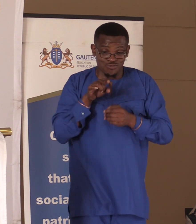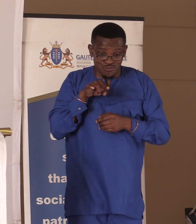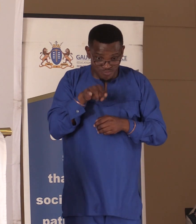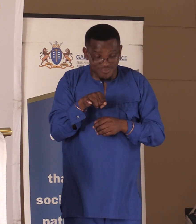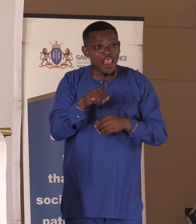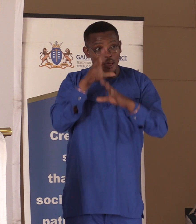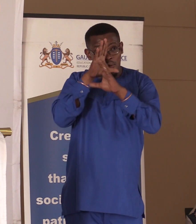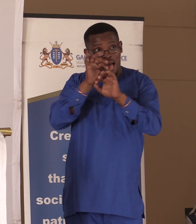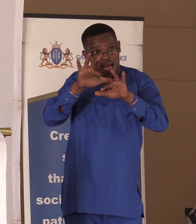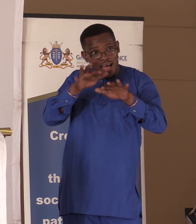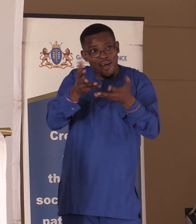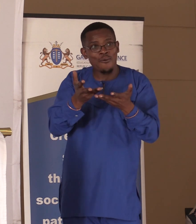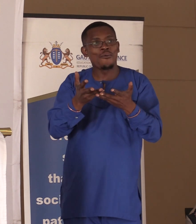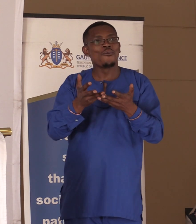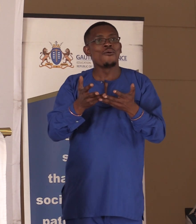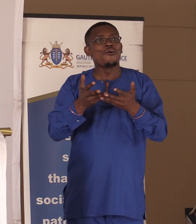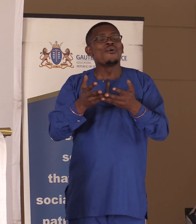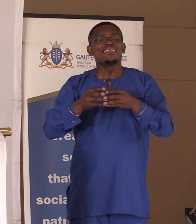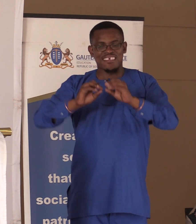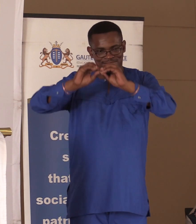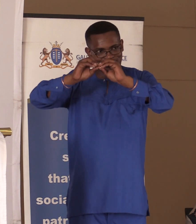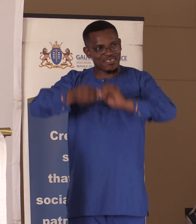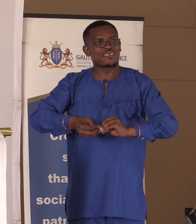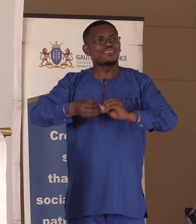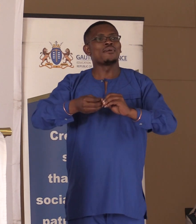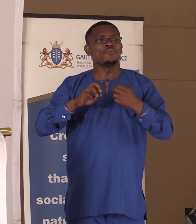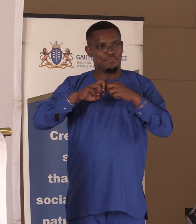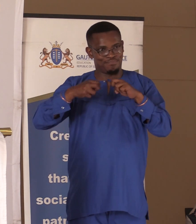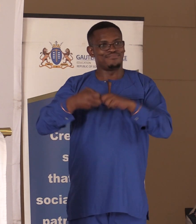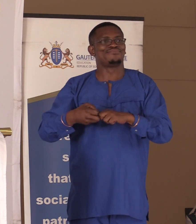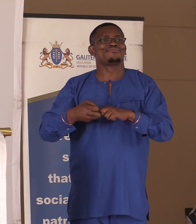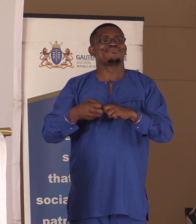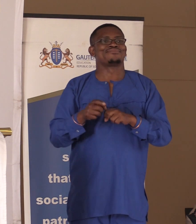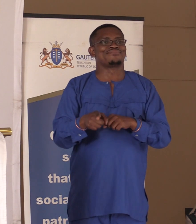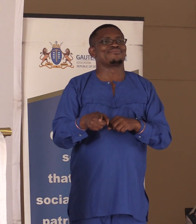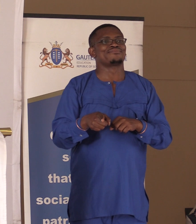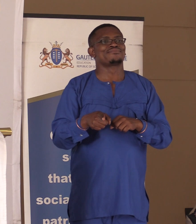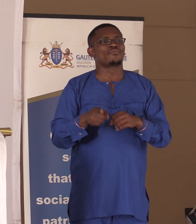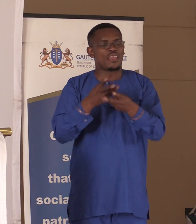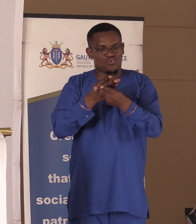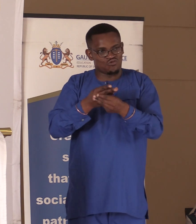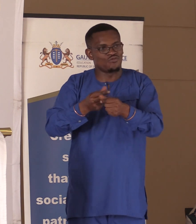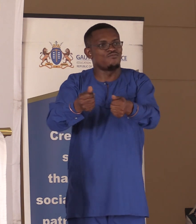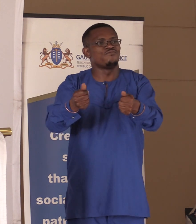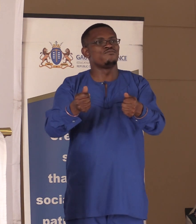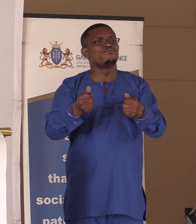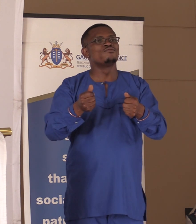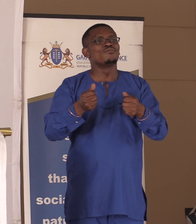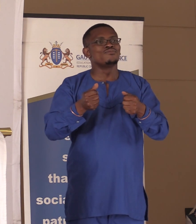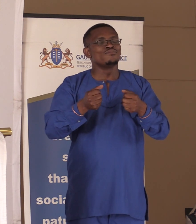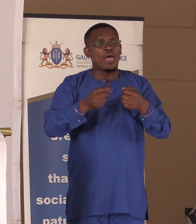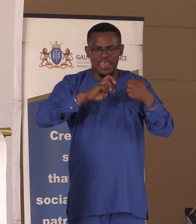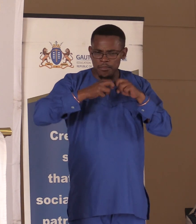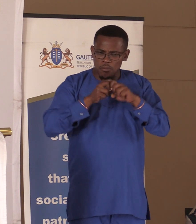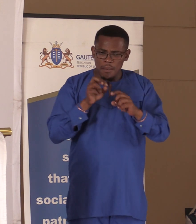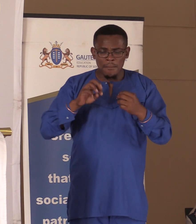technology focusing on research innovation does. The school like this is a problem-solving school. They see a